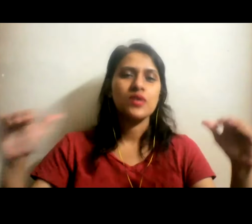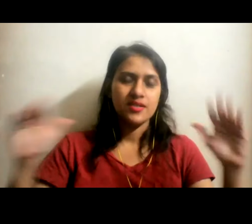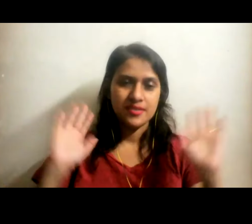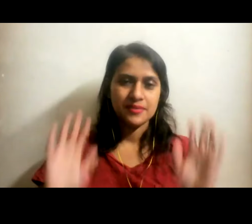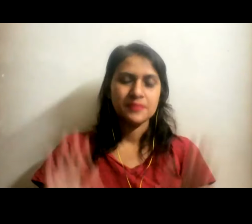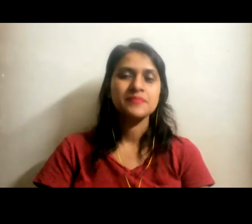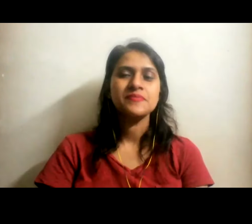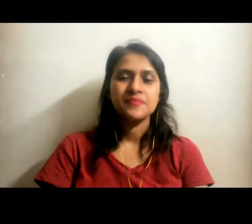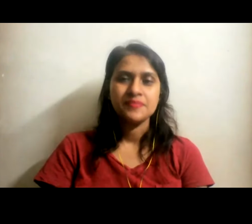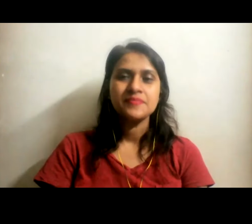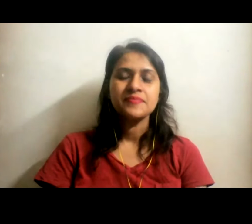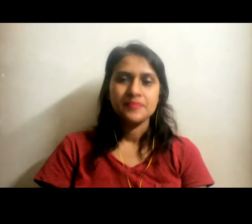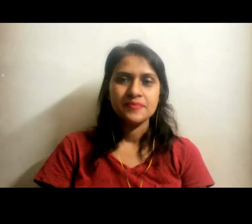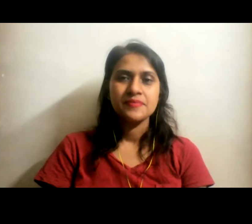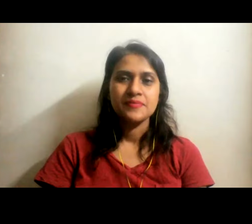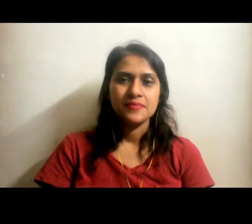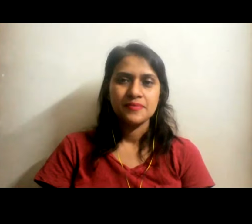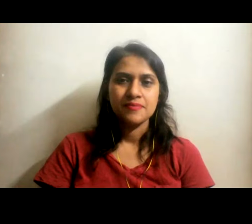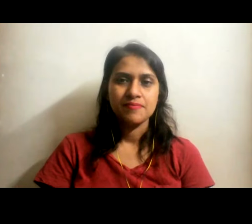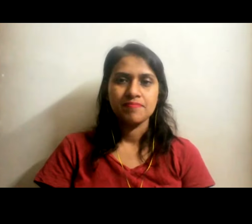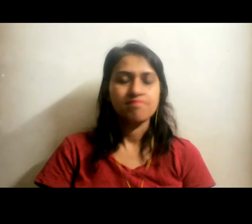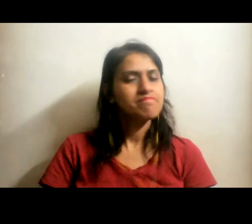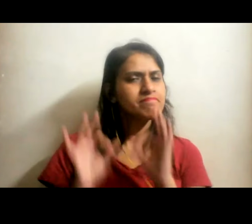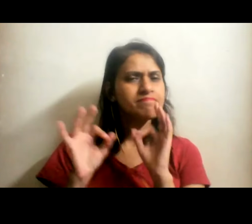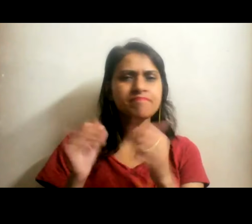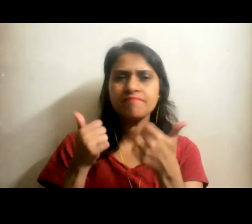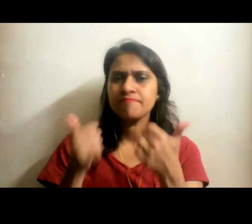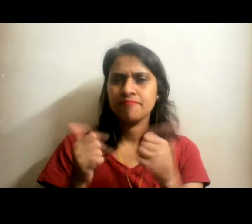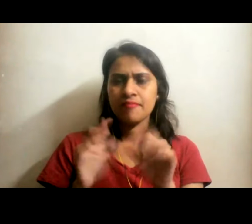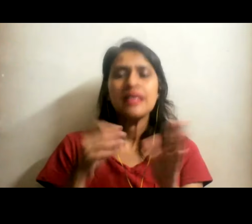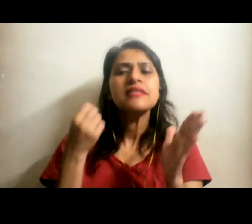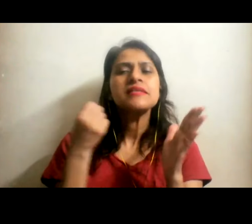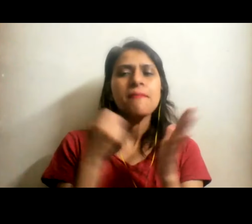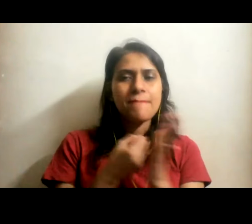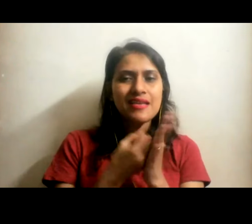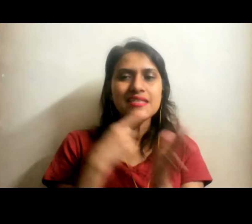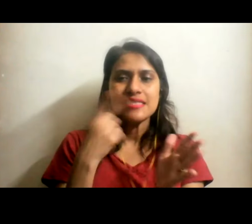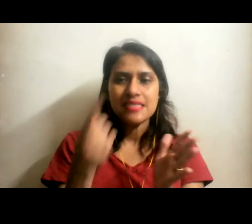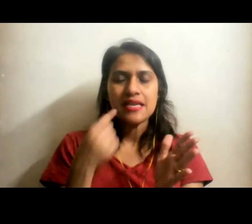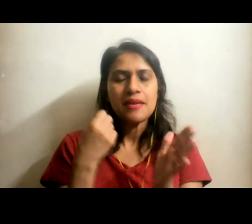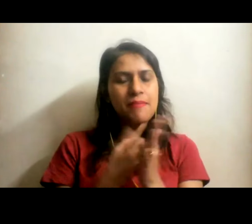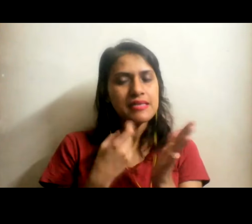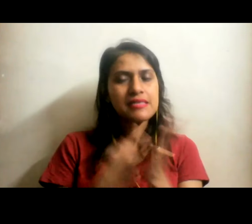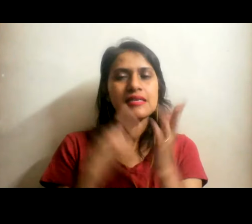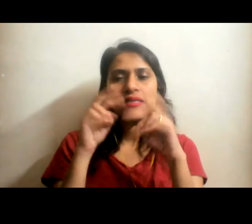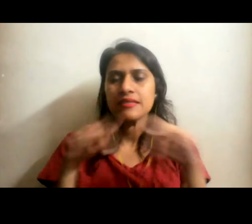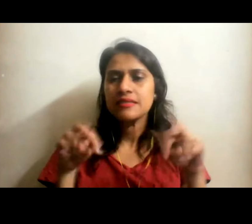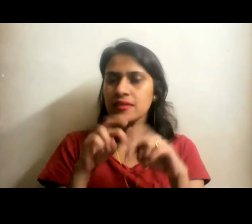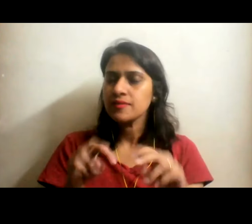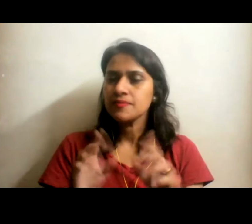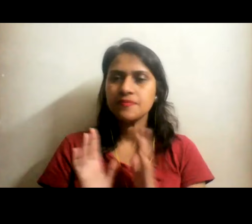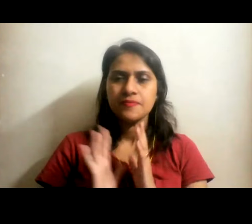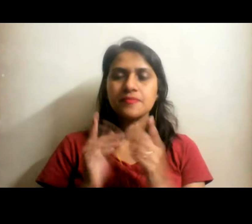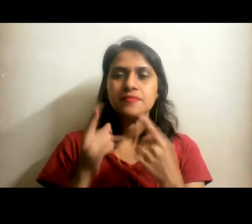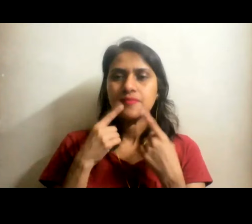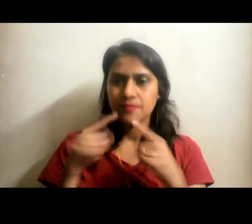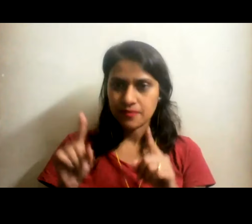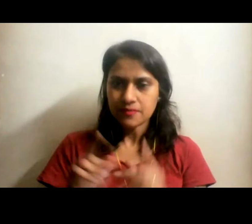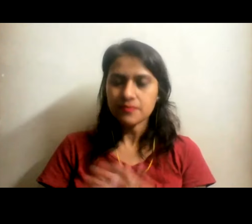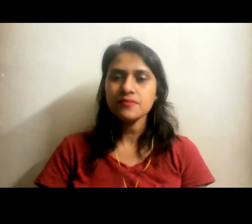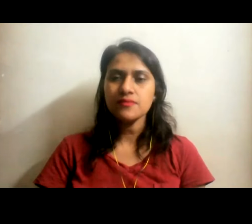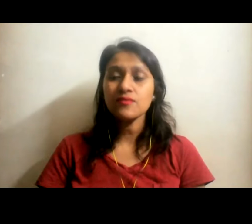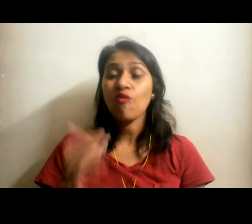So that's totally fine, because as I said, as you said, basic research is pure research, which tries to further our